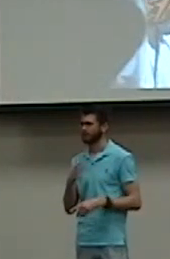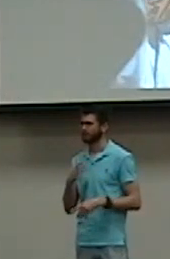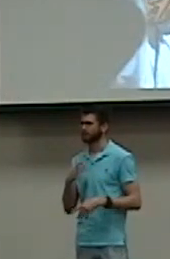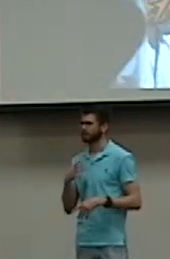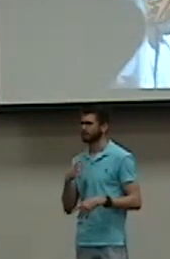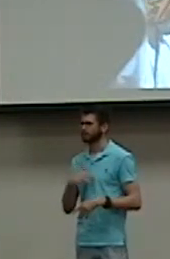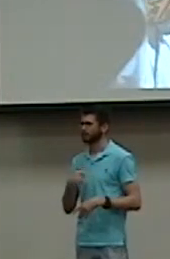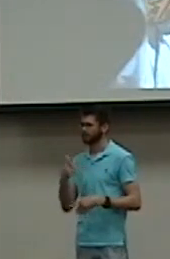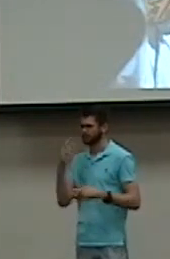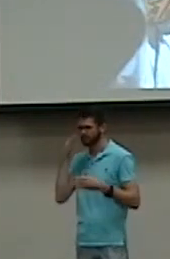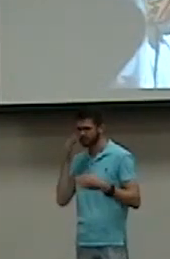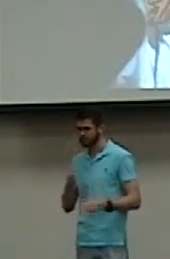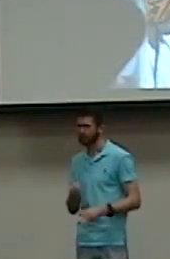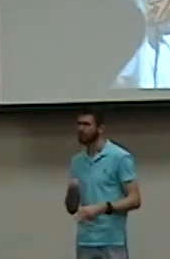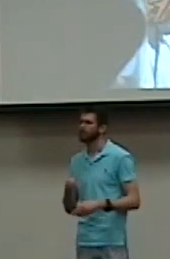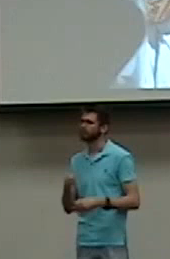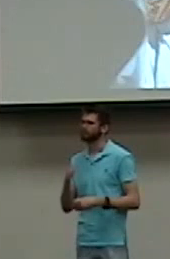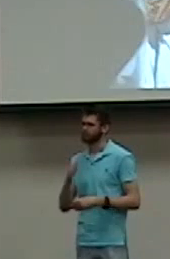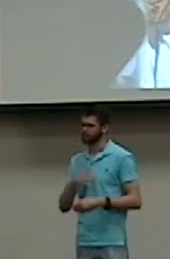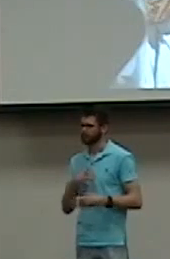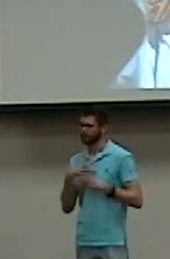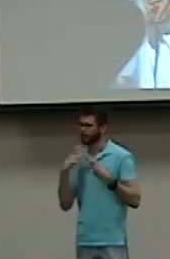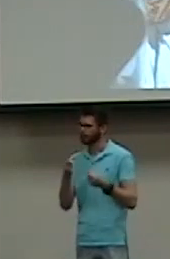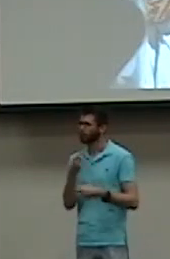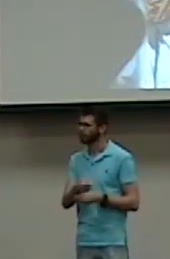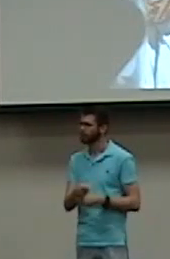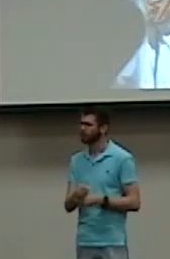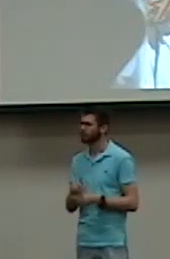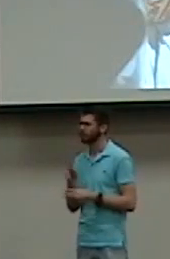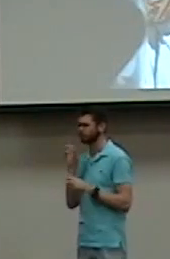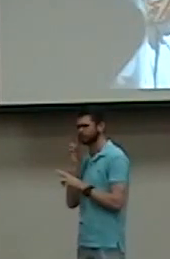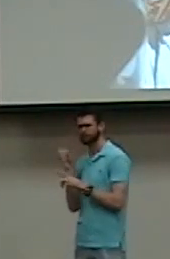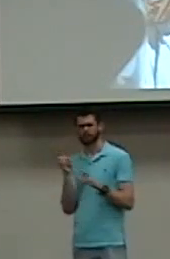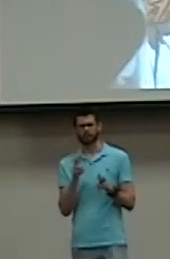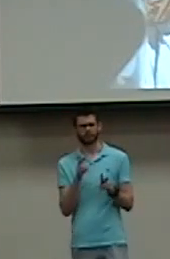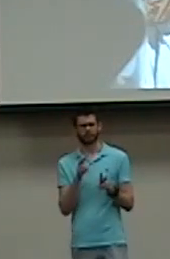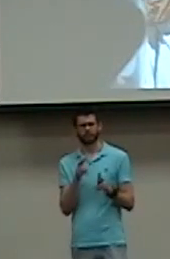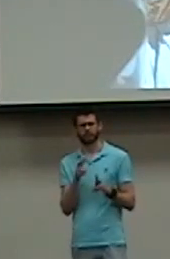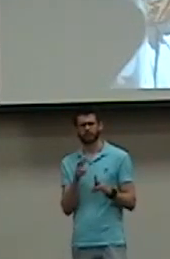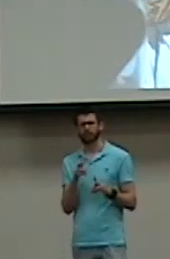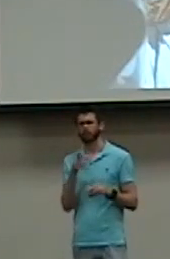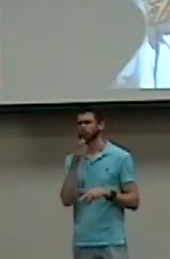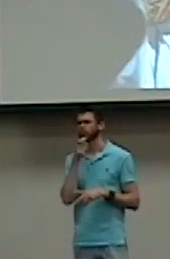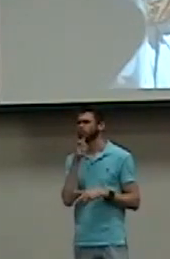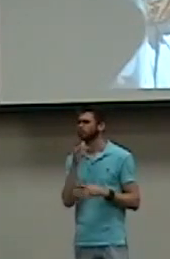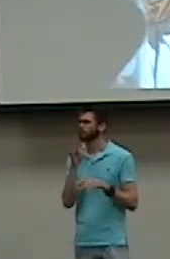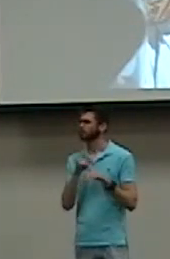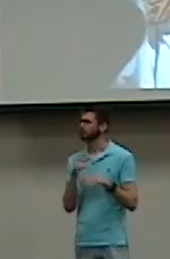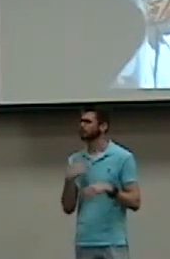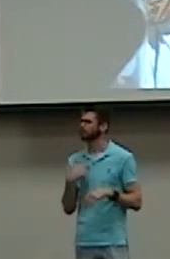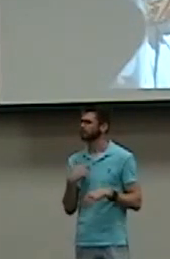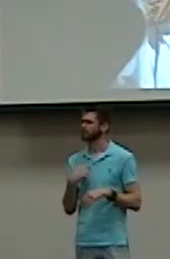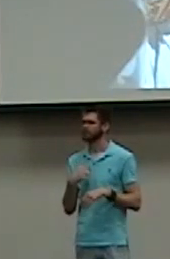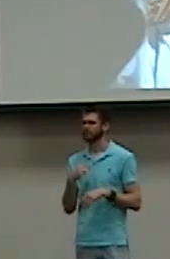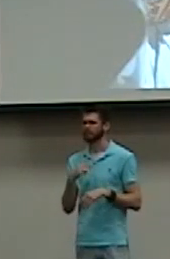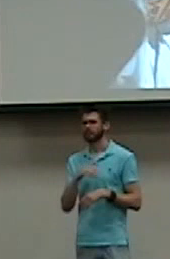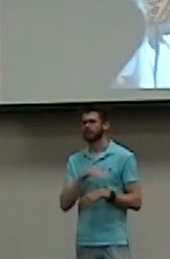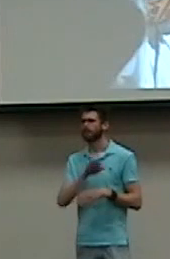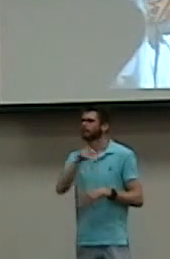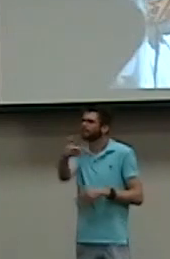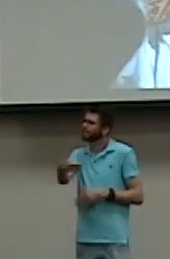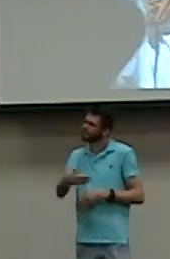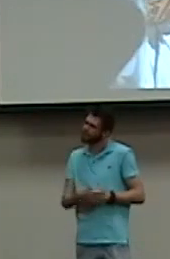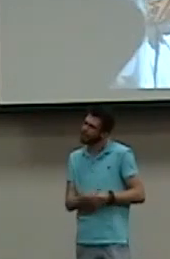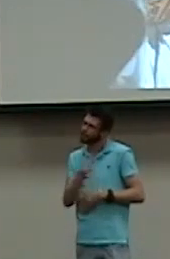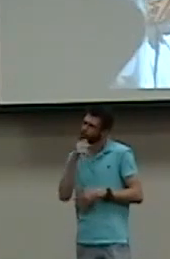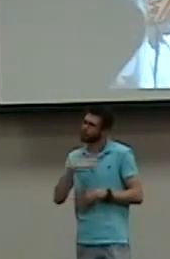she touches him. And then he turns around and he invites. He doesn't accuse, he doesn't demand, he invites her.